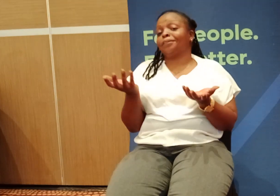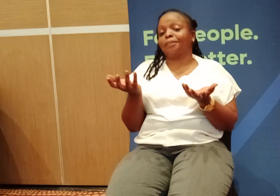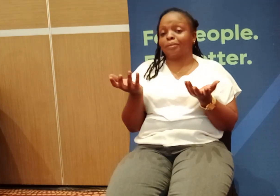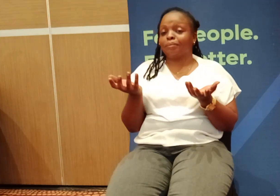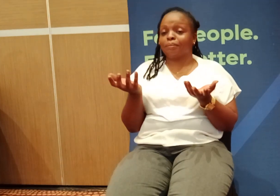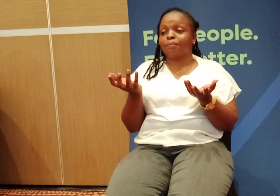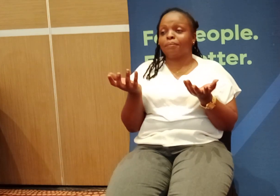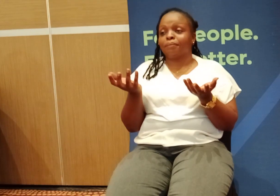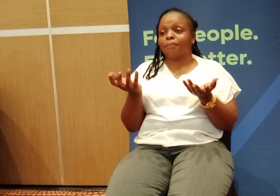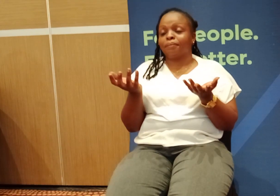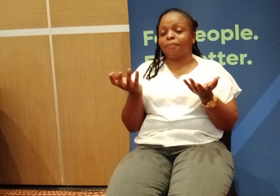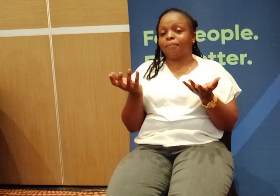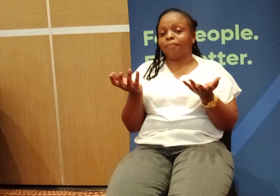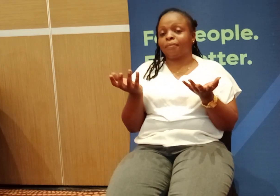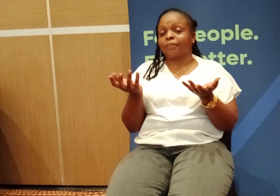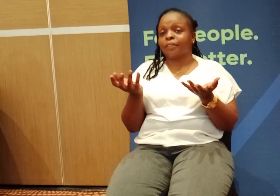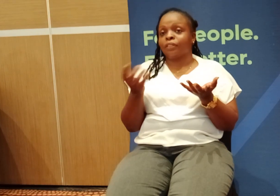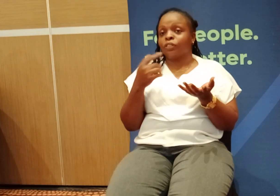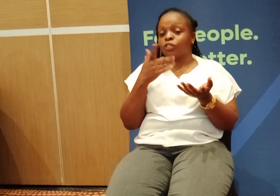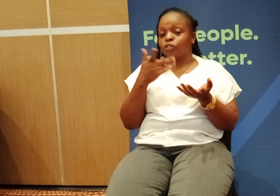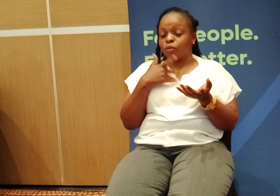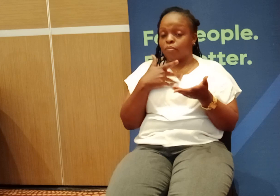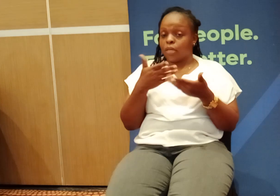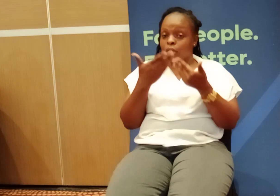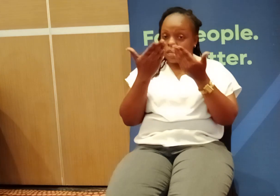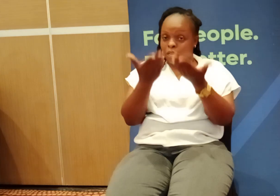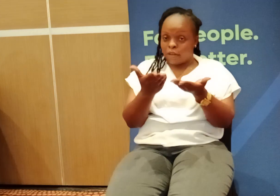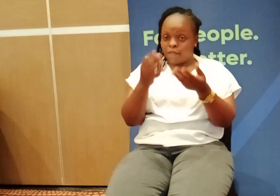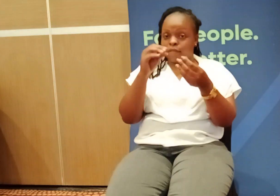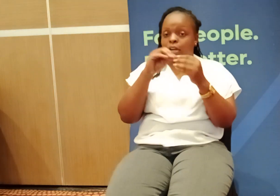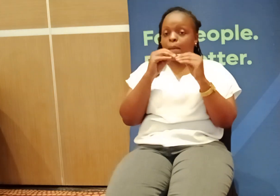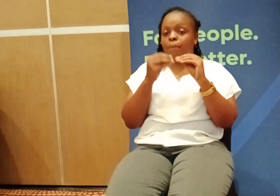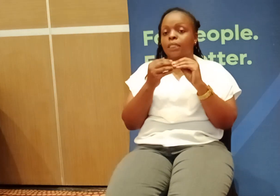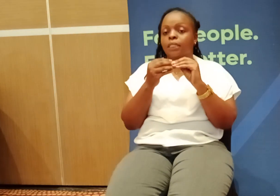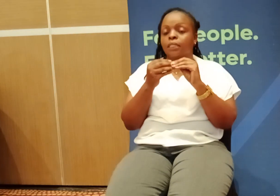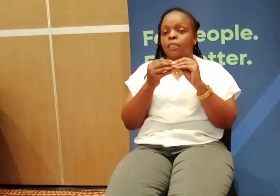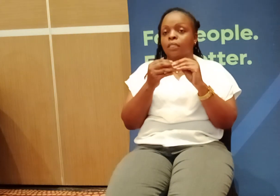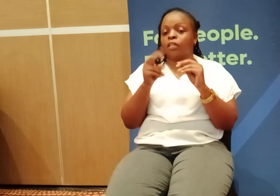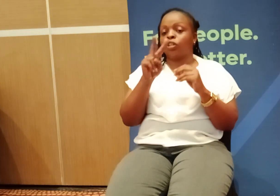Right, so I will deliver the numbers for 2023.